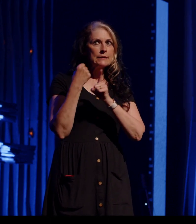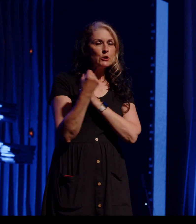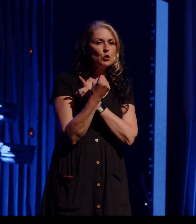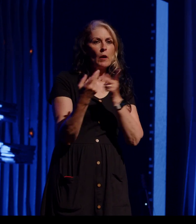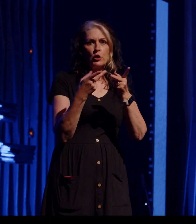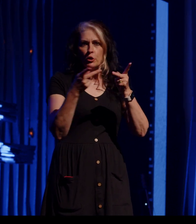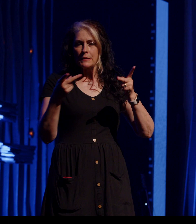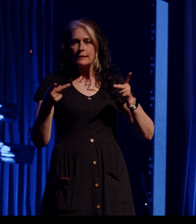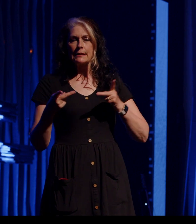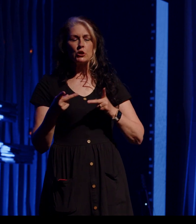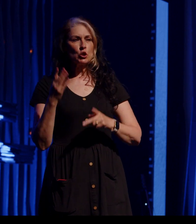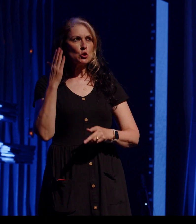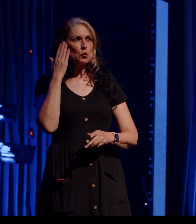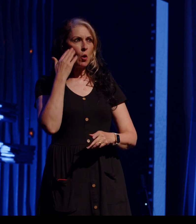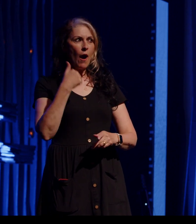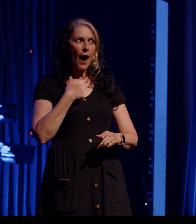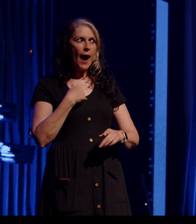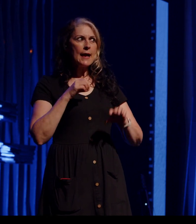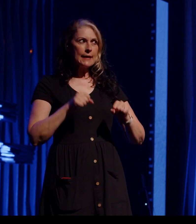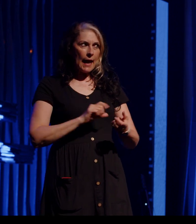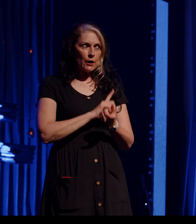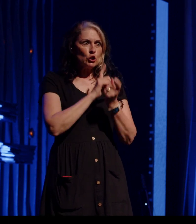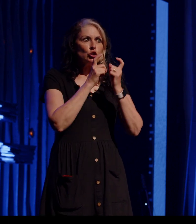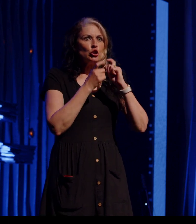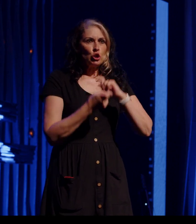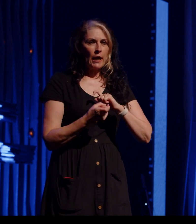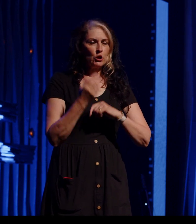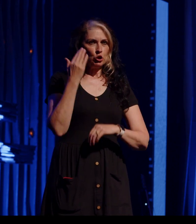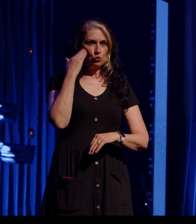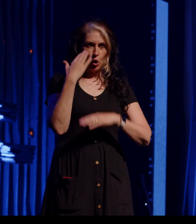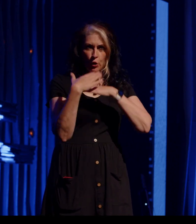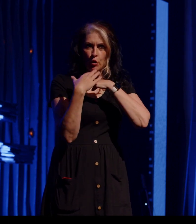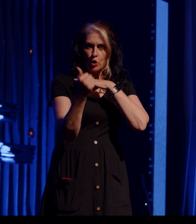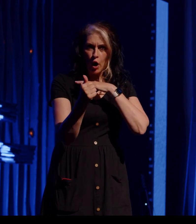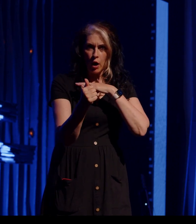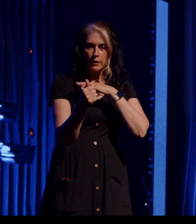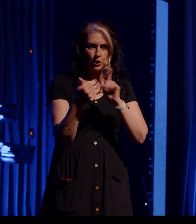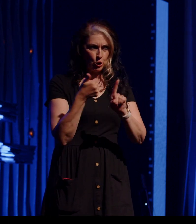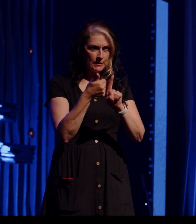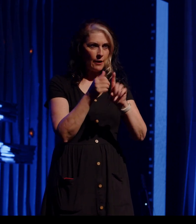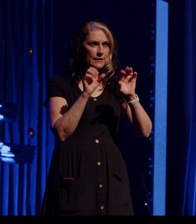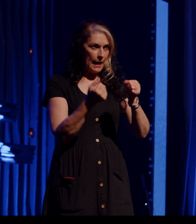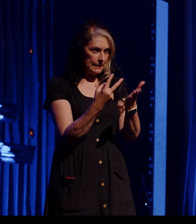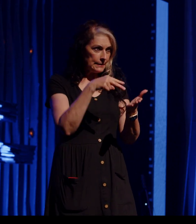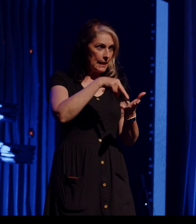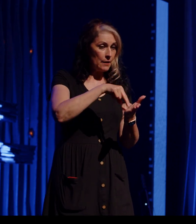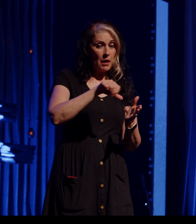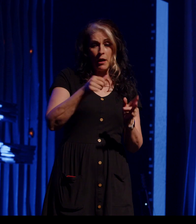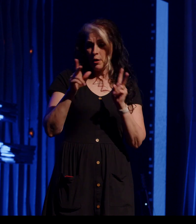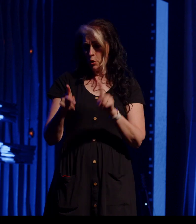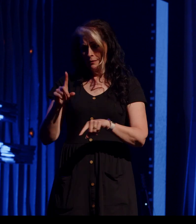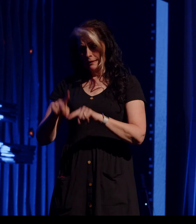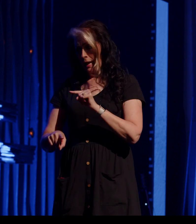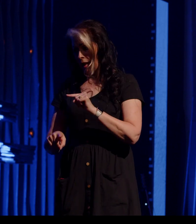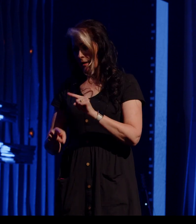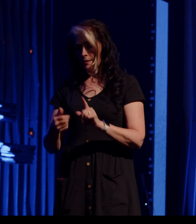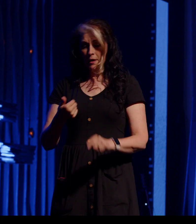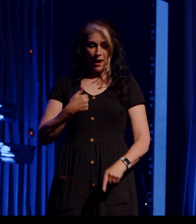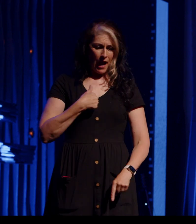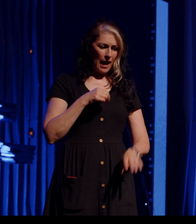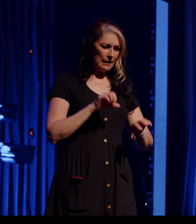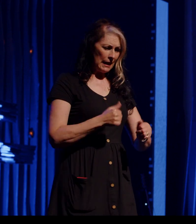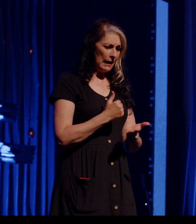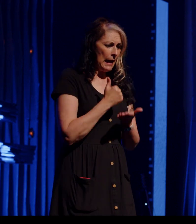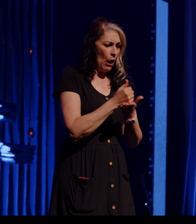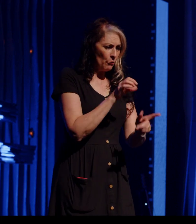situation where you can change something, when you can use your voice for someone who cannot speak, when you can make a situation